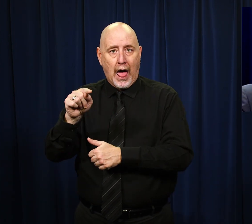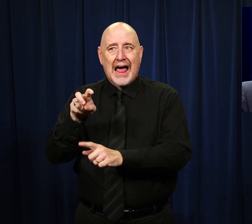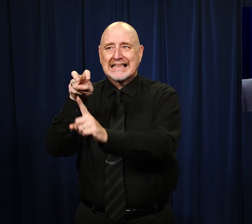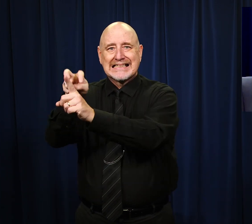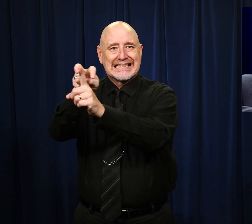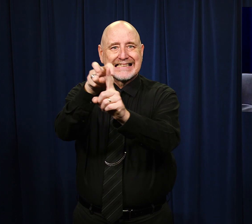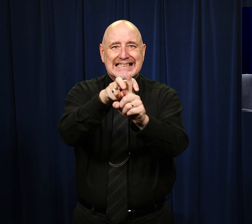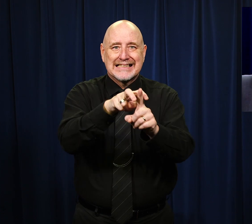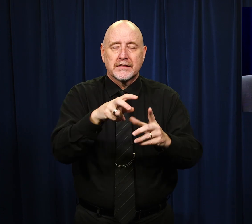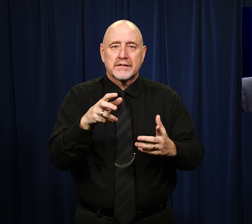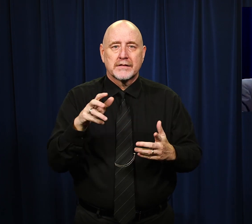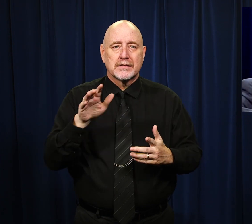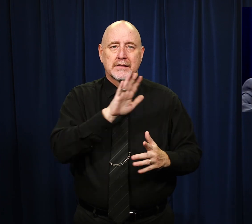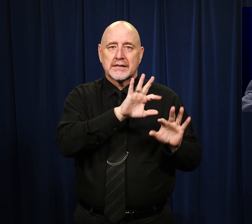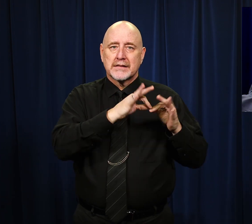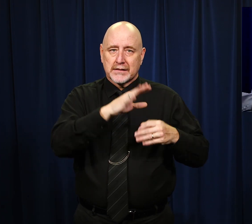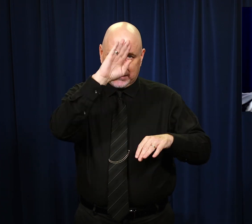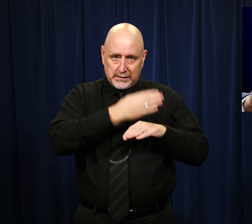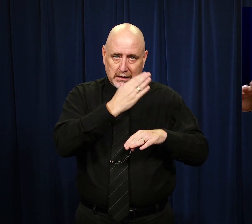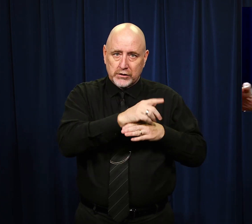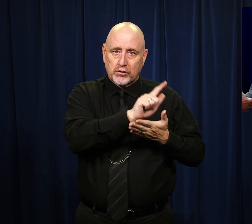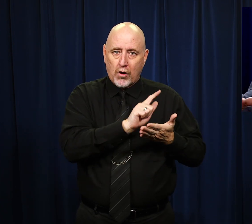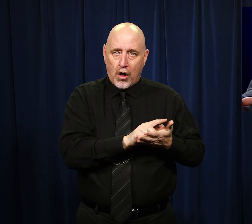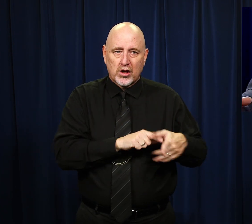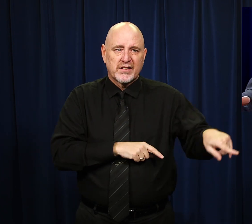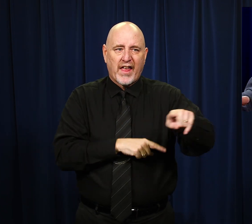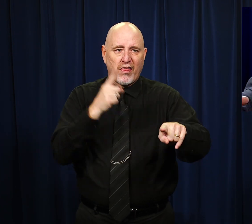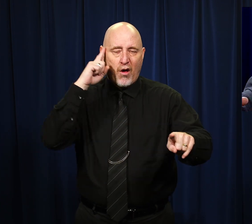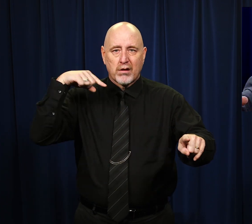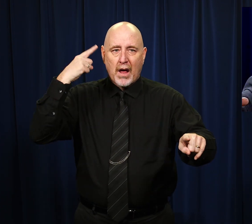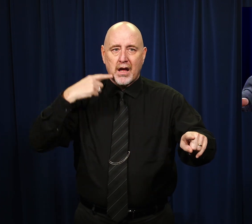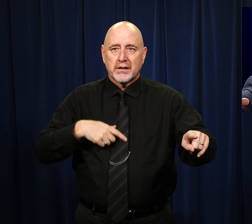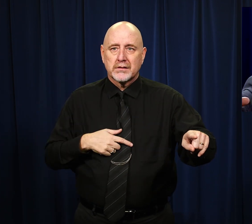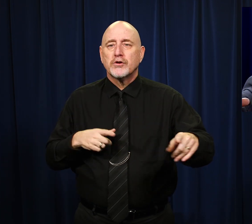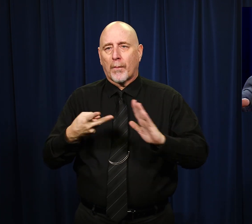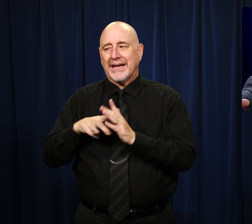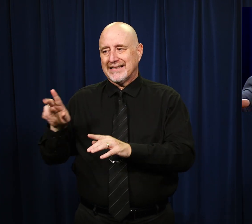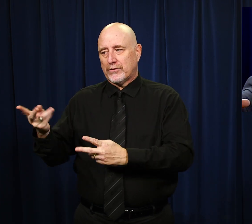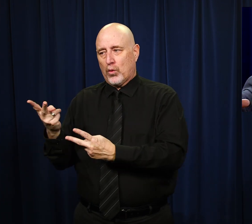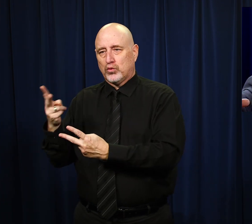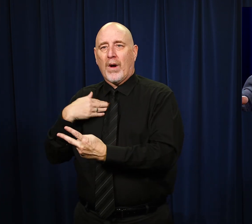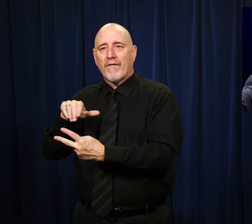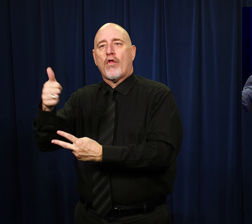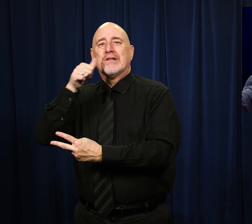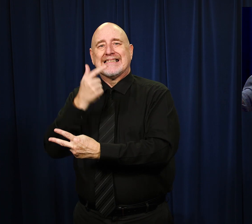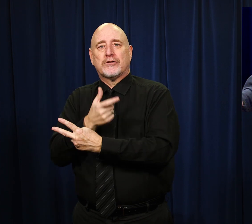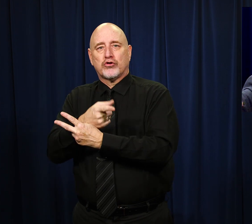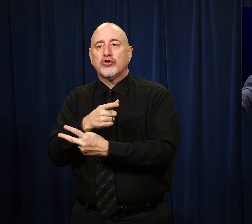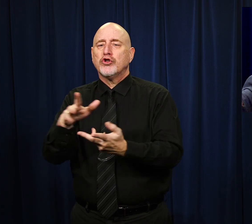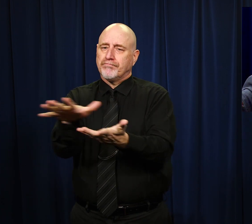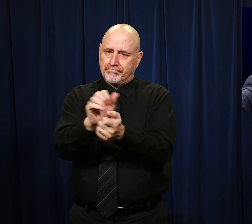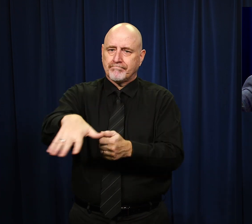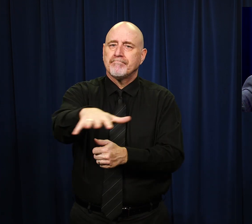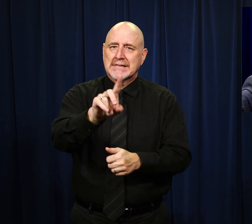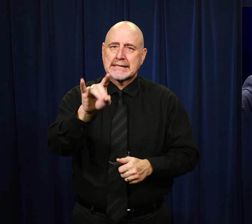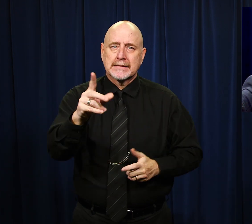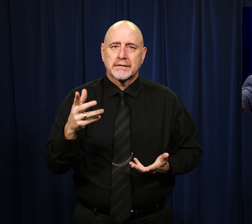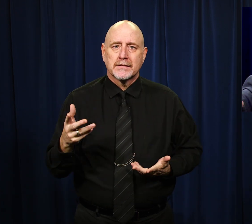went to the sons-in-laws and they thought he was mad. They had other sisters. They were destroyed in all of